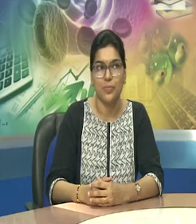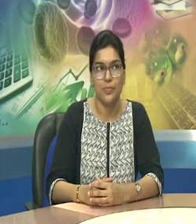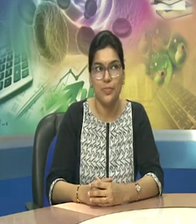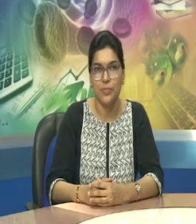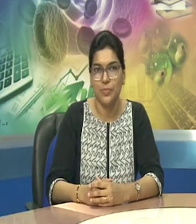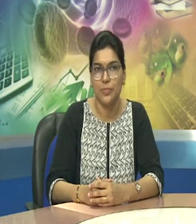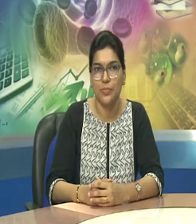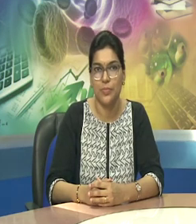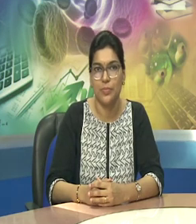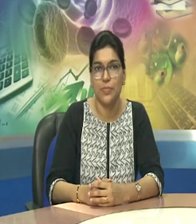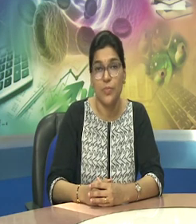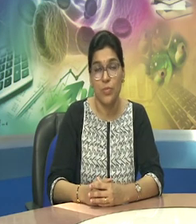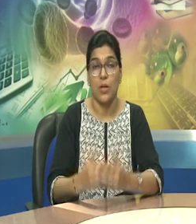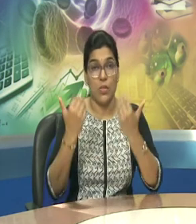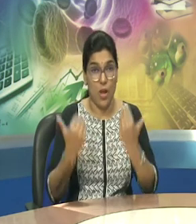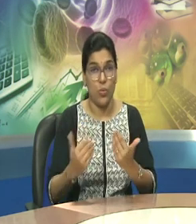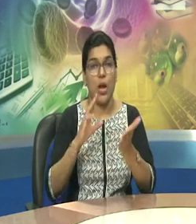yourself. Let's begin with